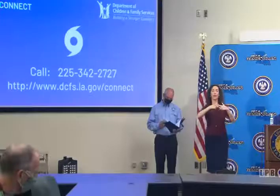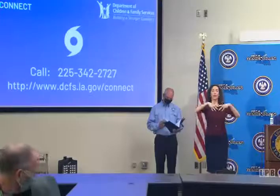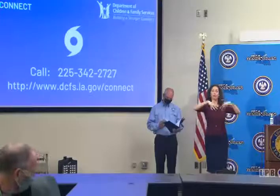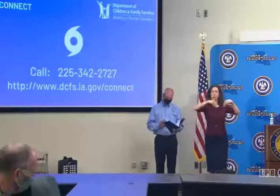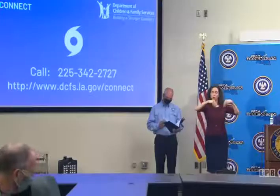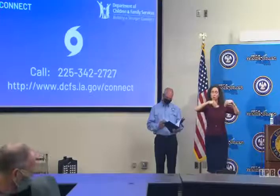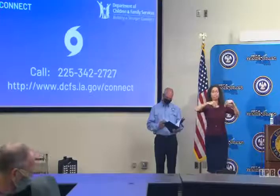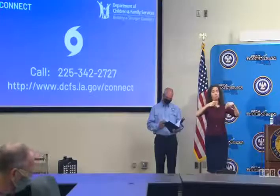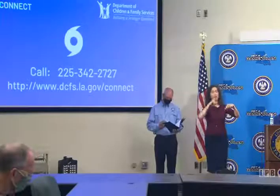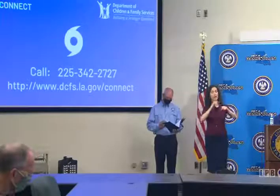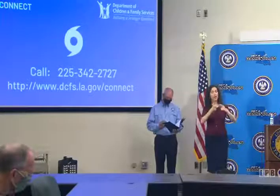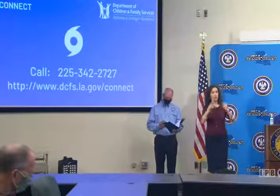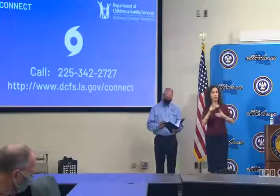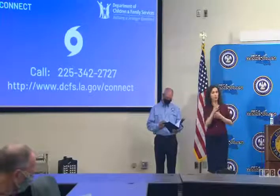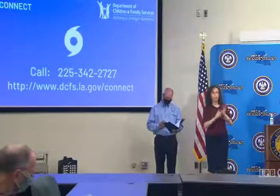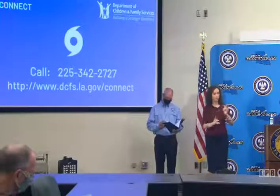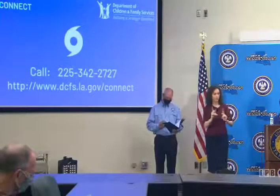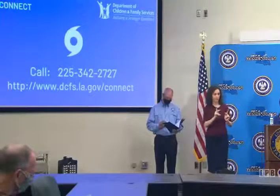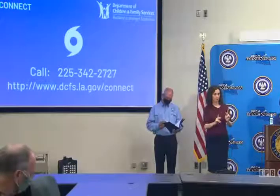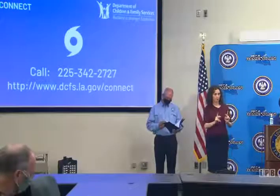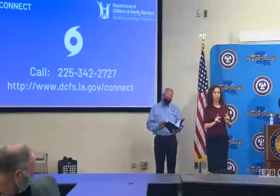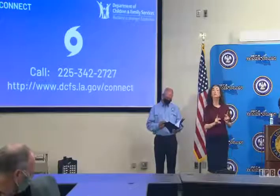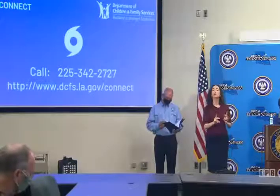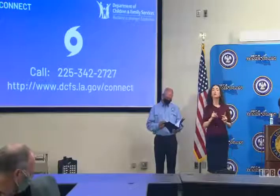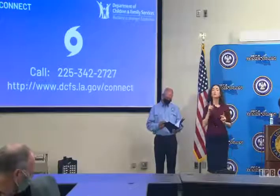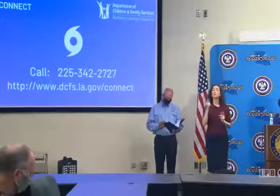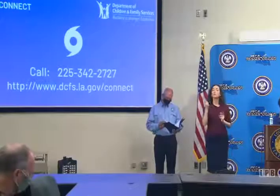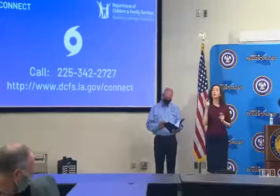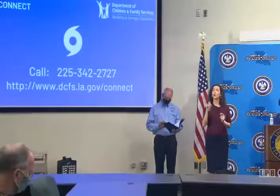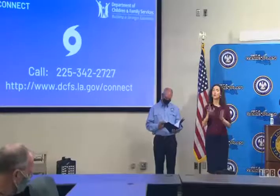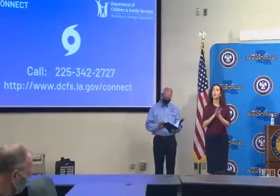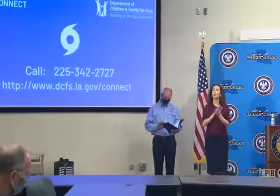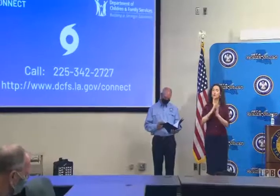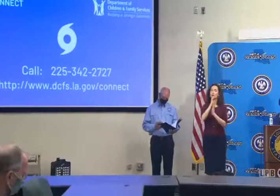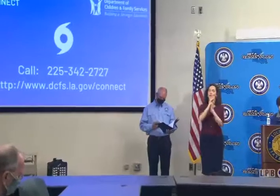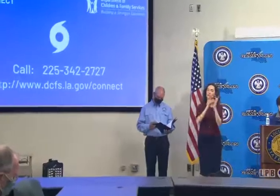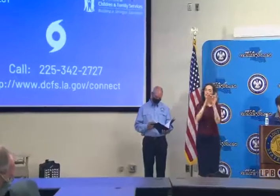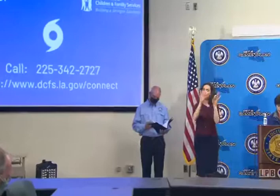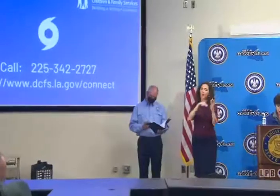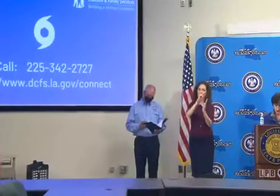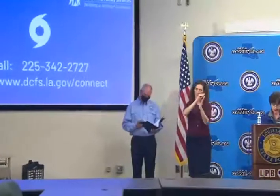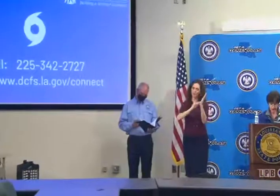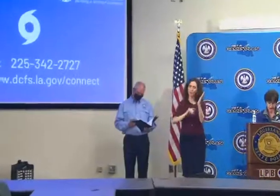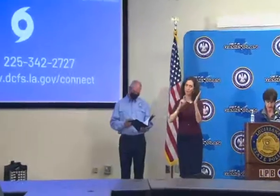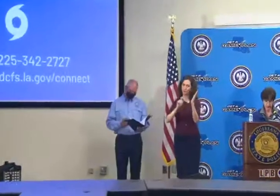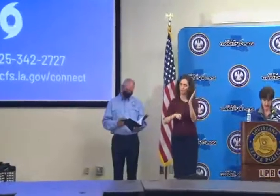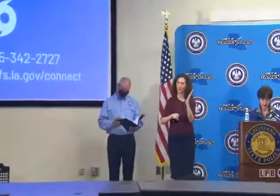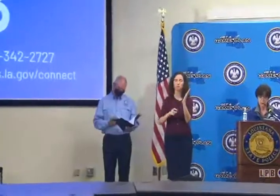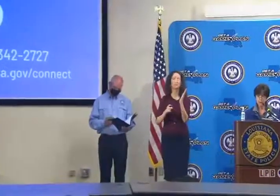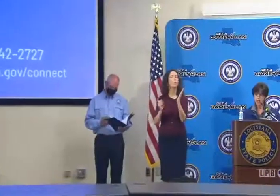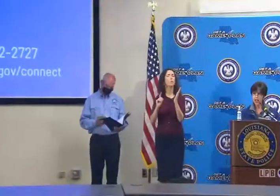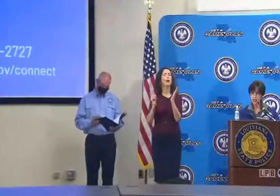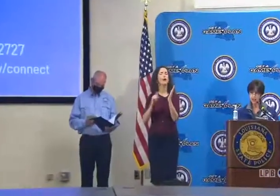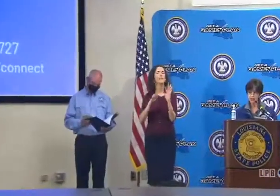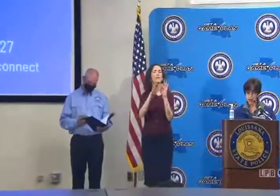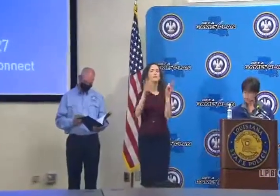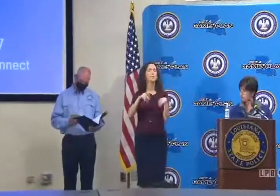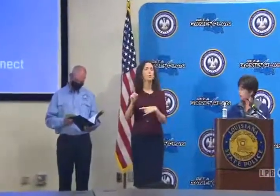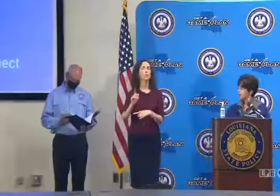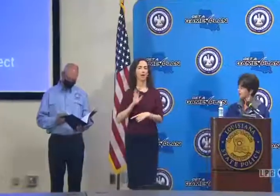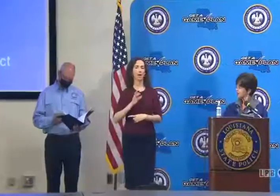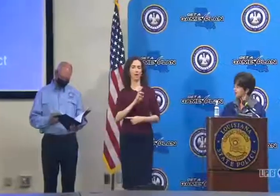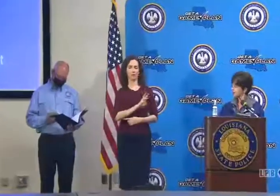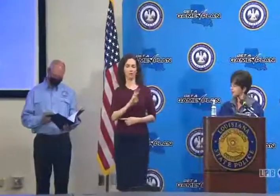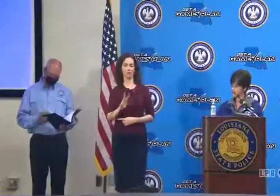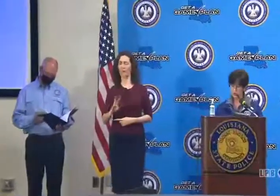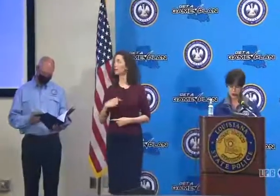our residents were. And there is a form that you have to fill out to do that, but that's on our website. And